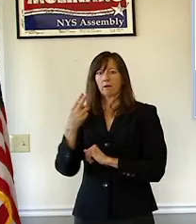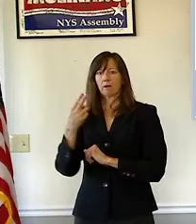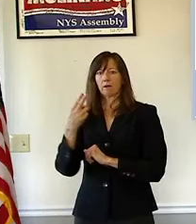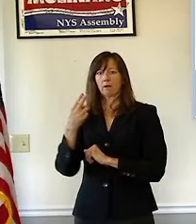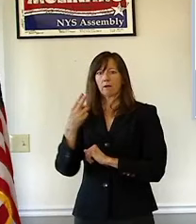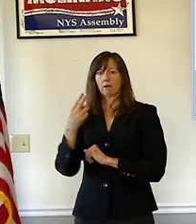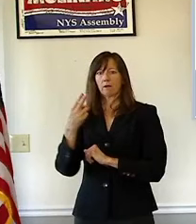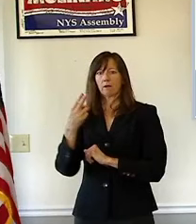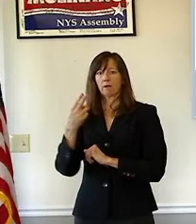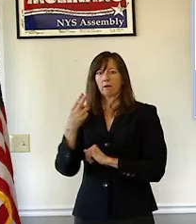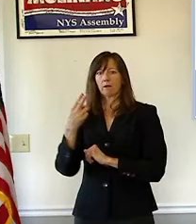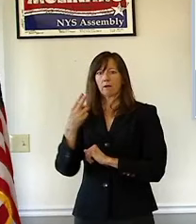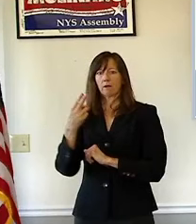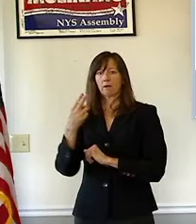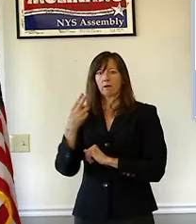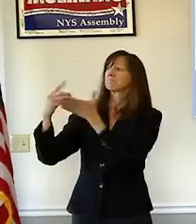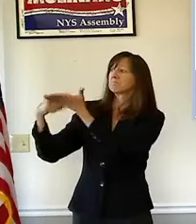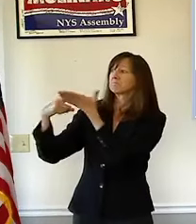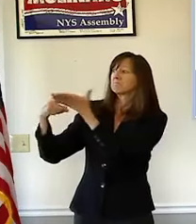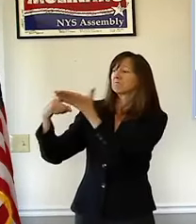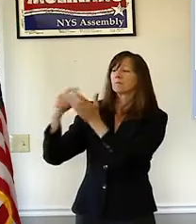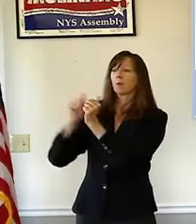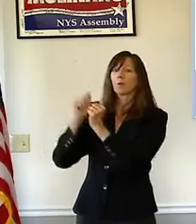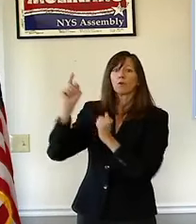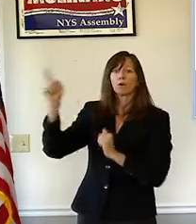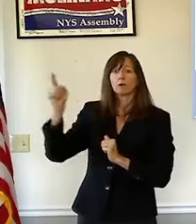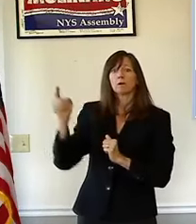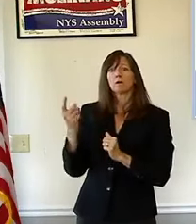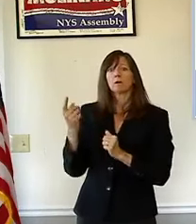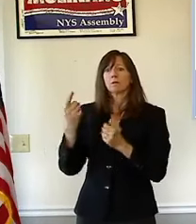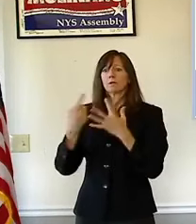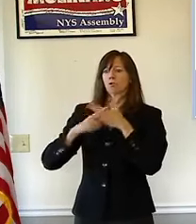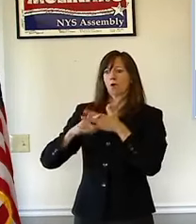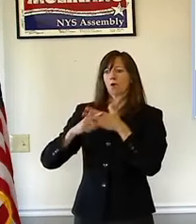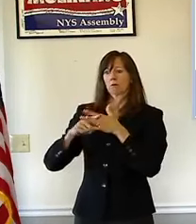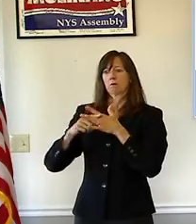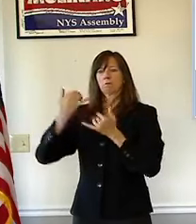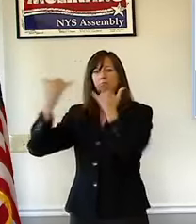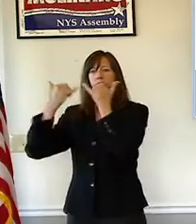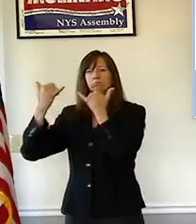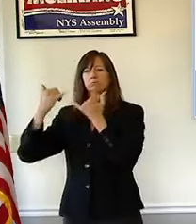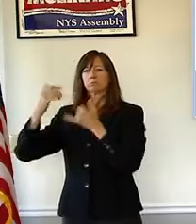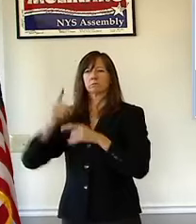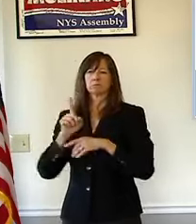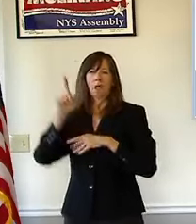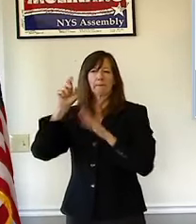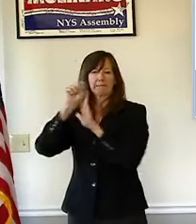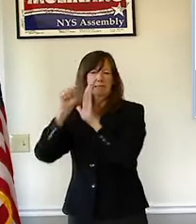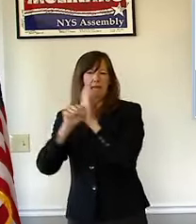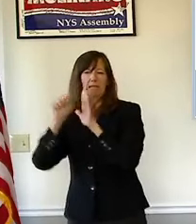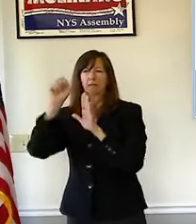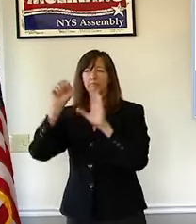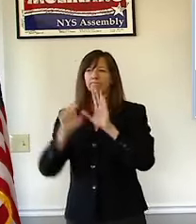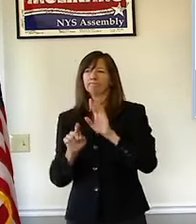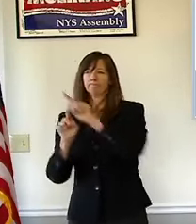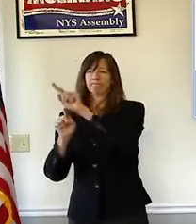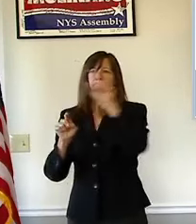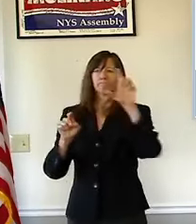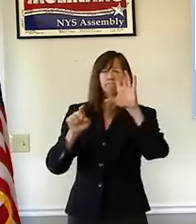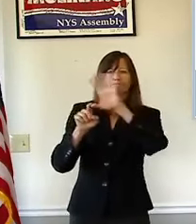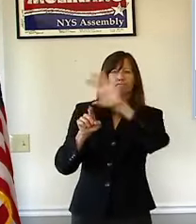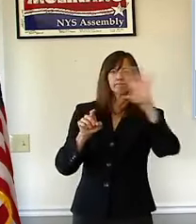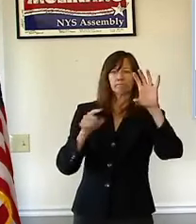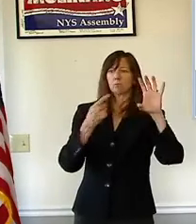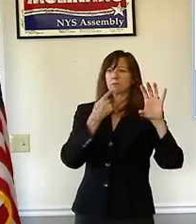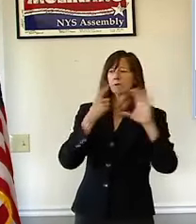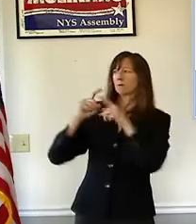calls began early in the afternoon with upstate regions and concluded with our call at 6:45 in